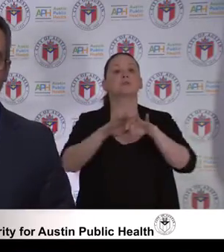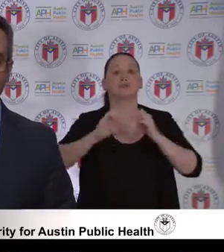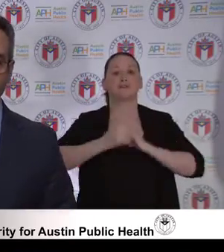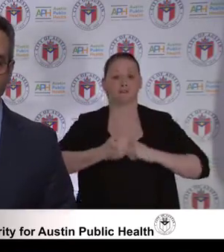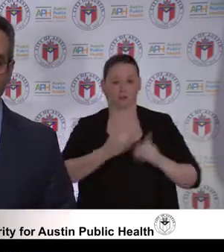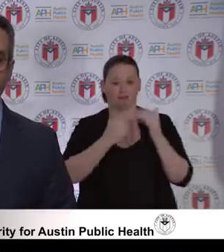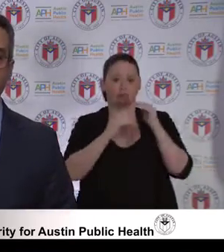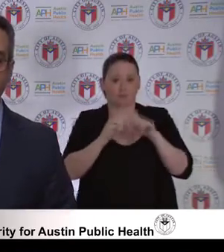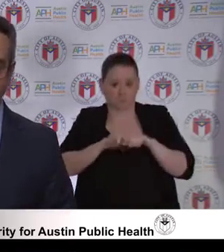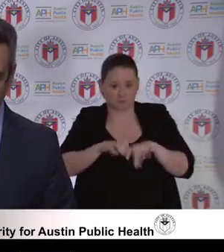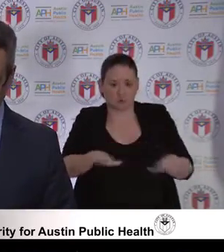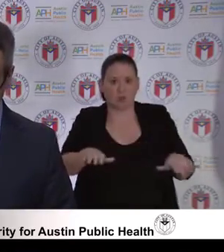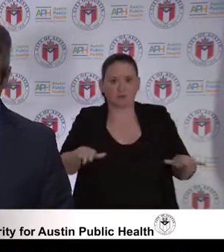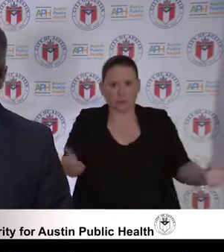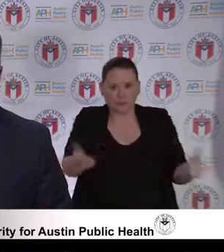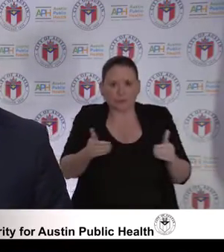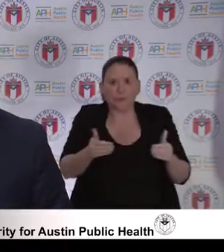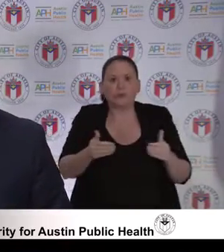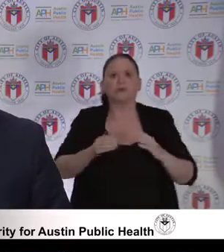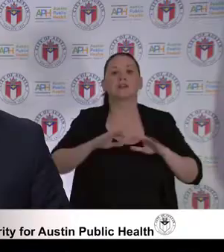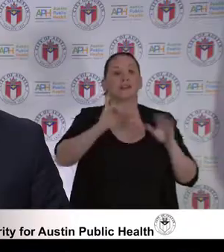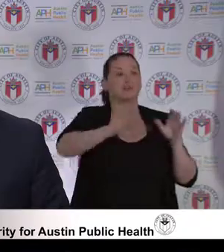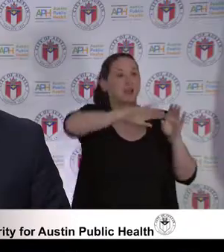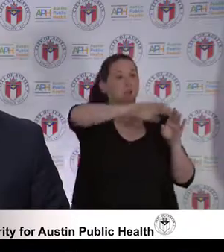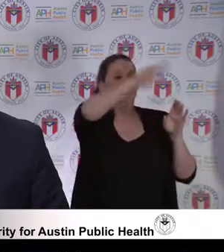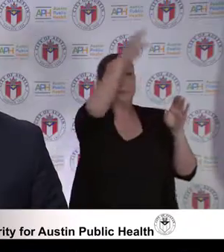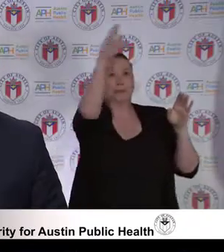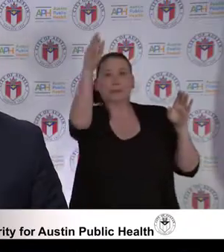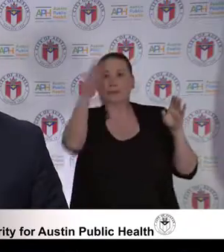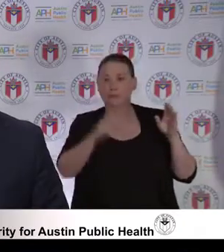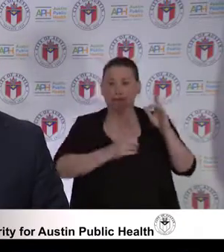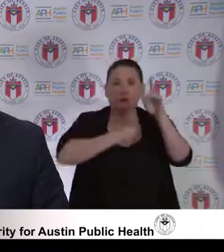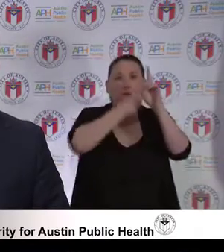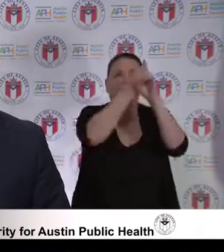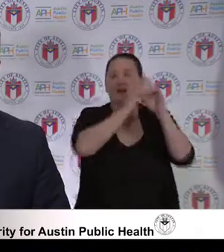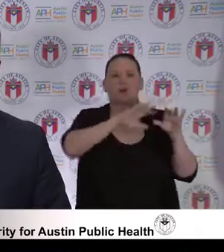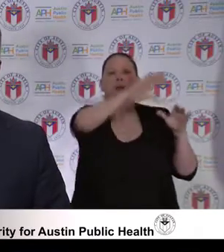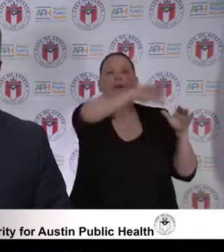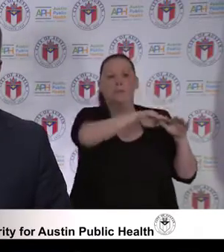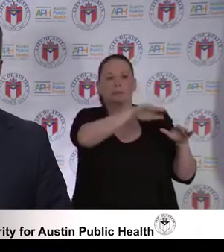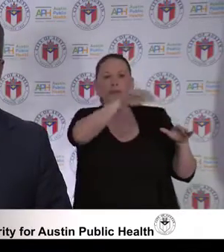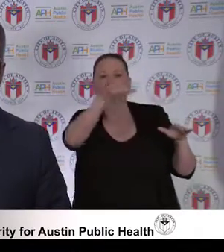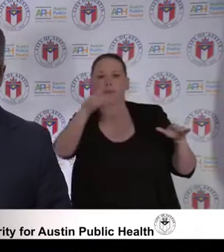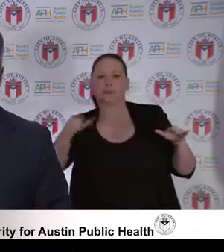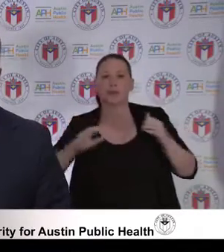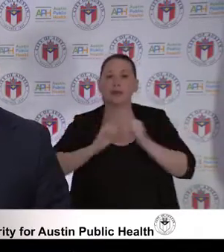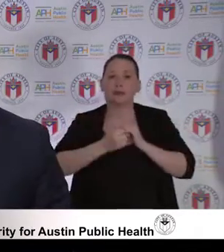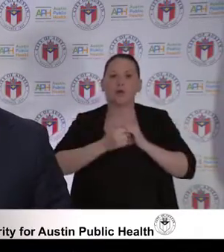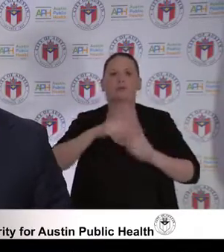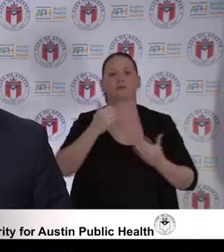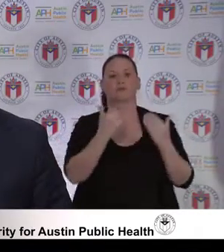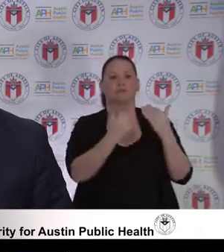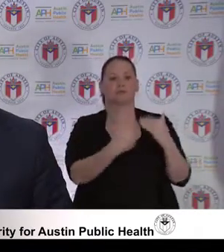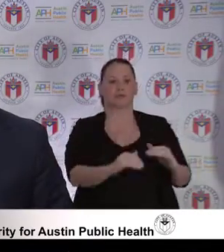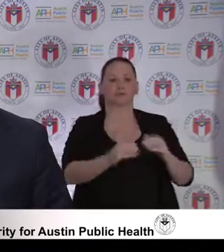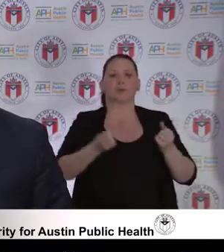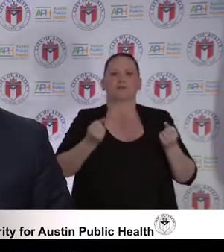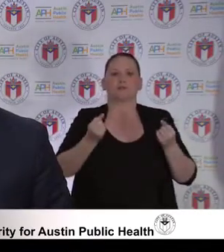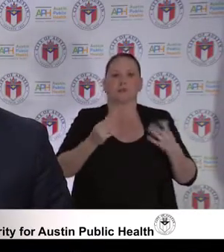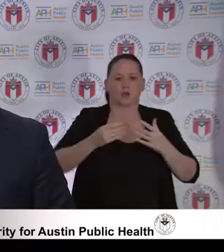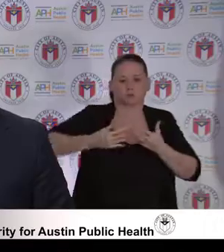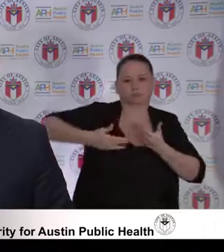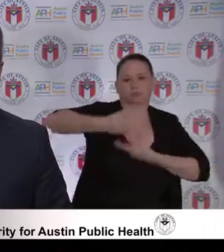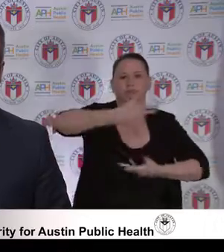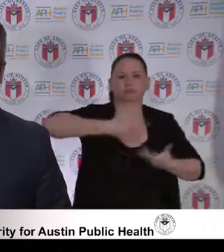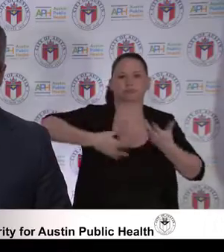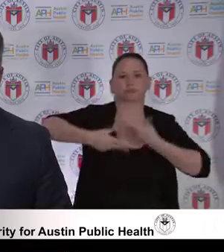help limit the spread and to flatten the curve is to limit exposure between people, or social distancing.